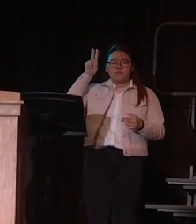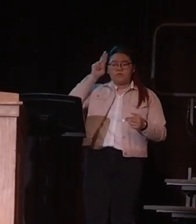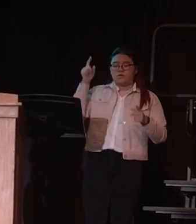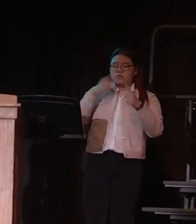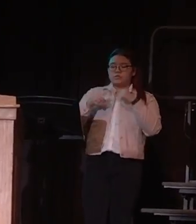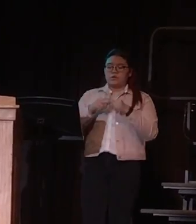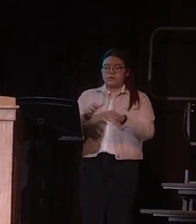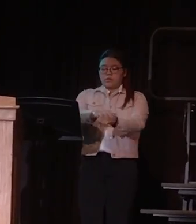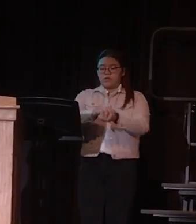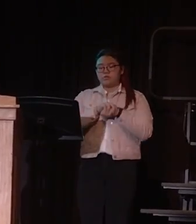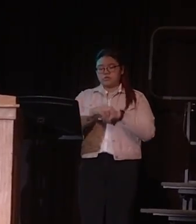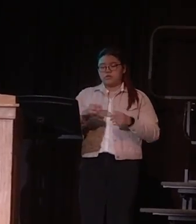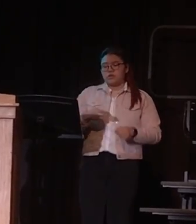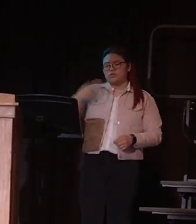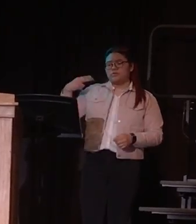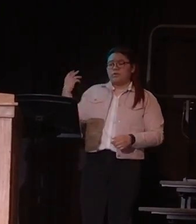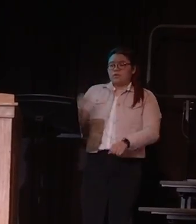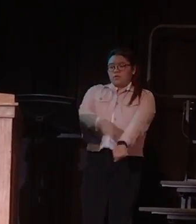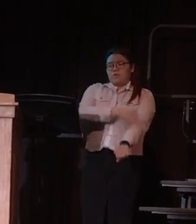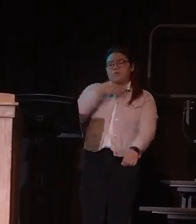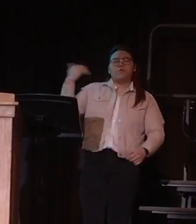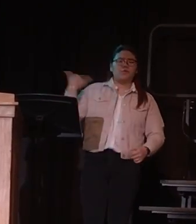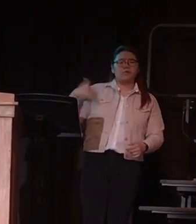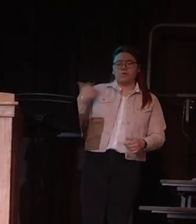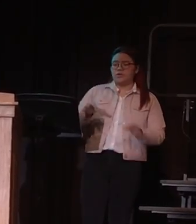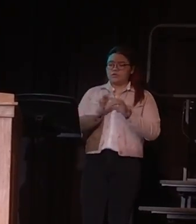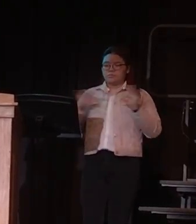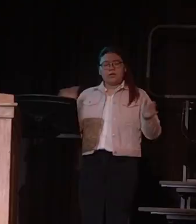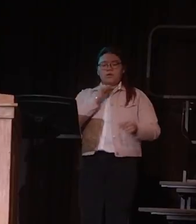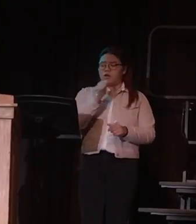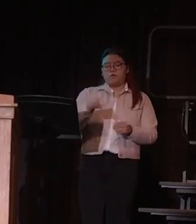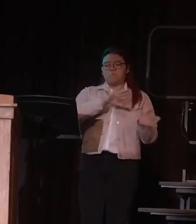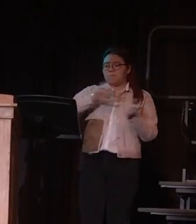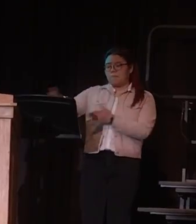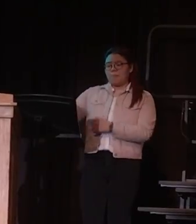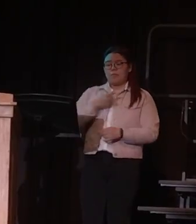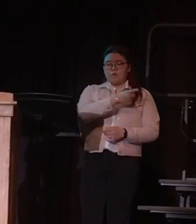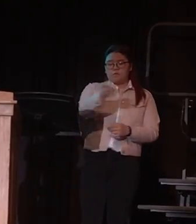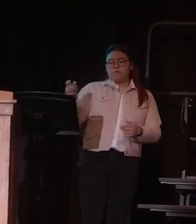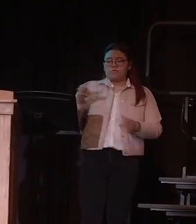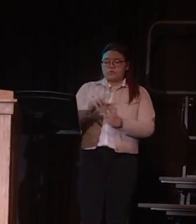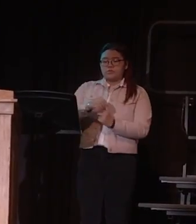plethora of knowledge. Let me touch upon a few points I think are of great value.